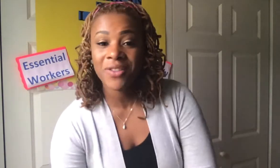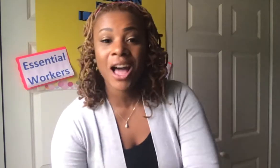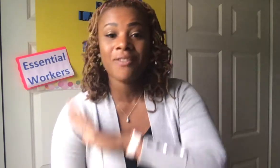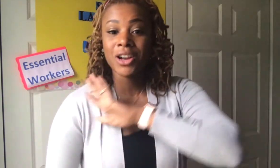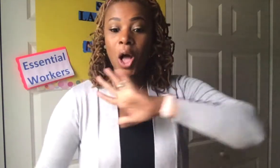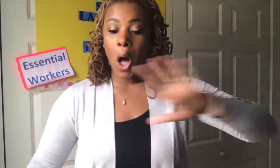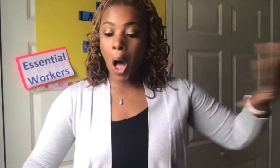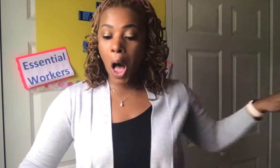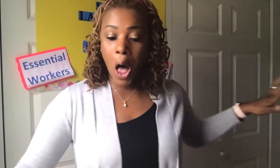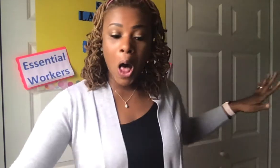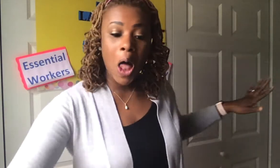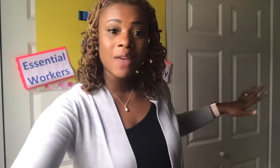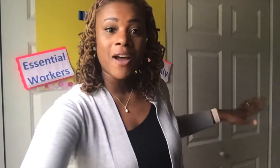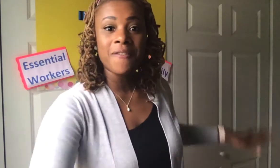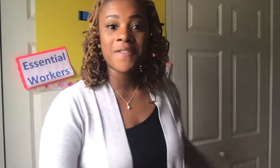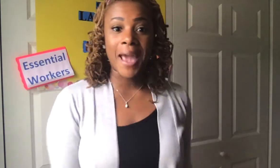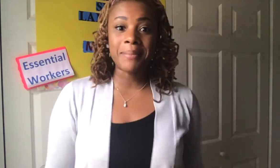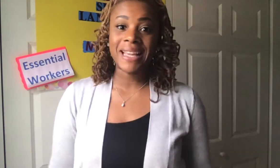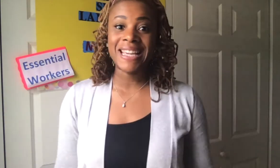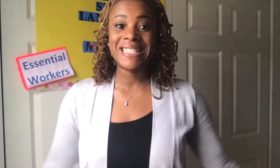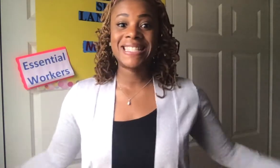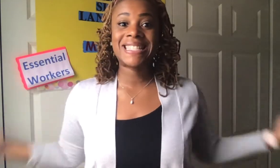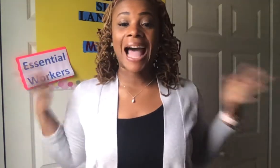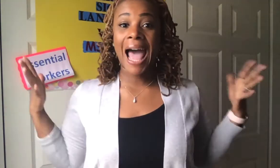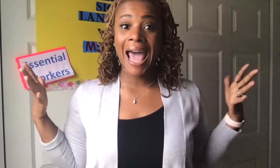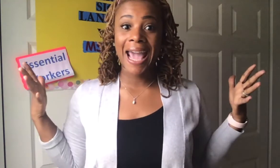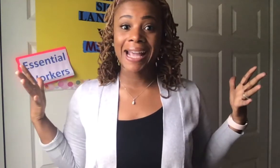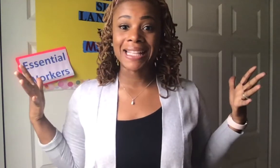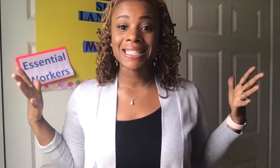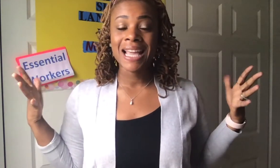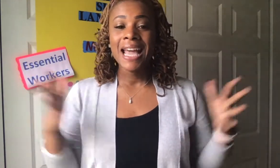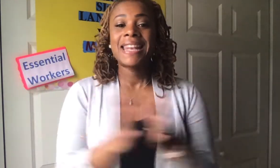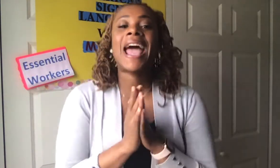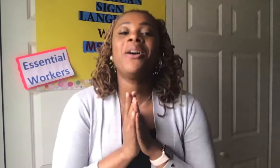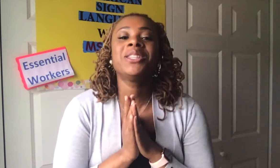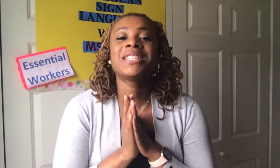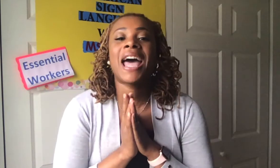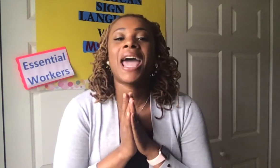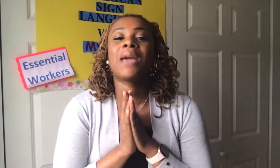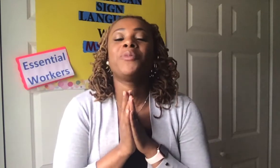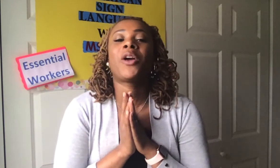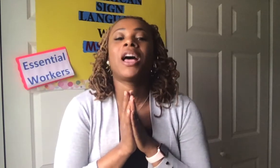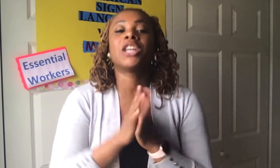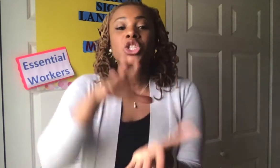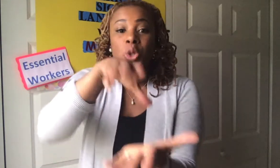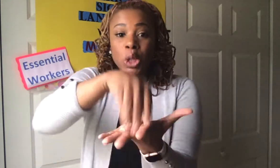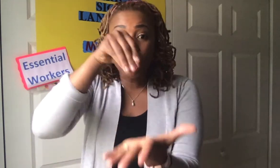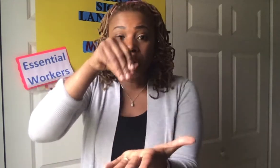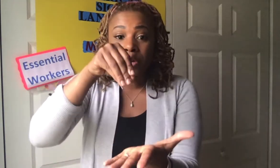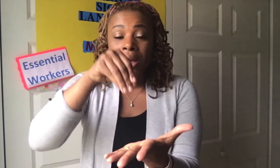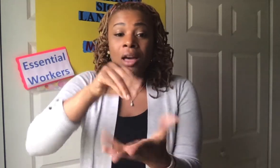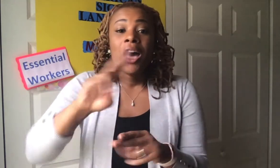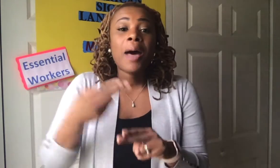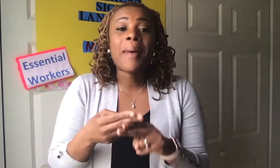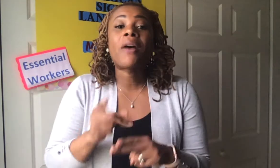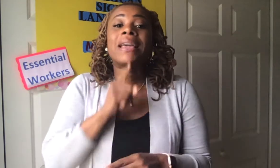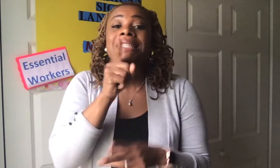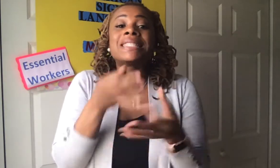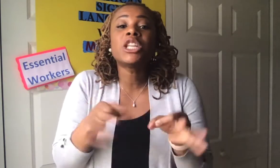covered all of our family signs. Now it's time for us to learn about